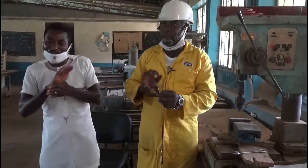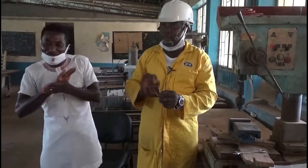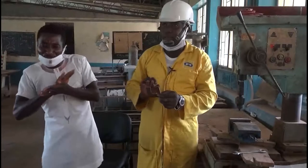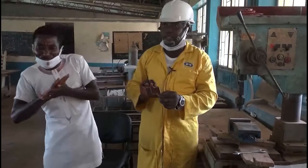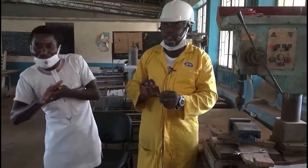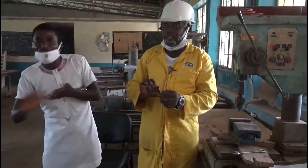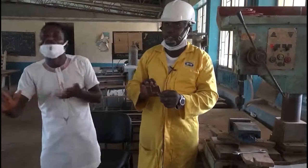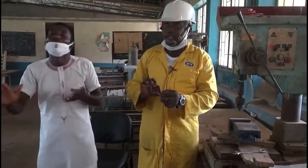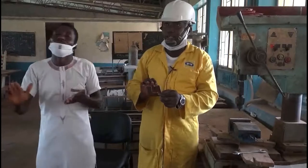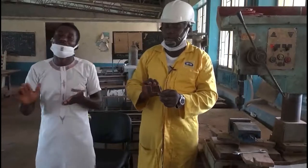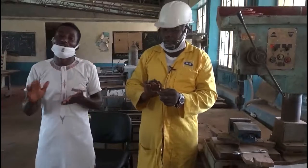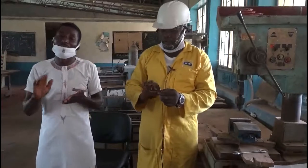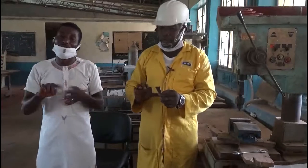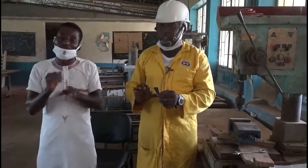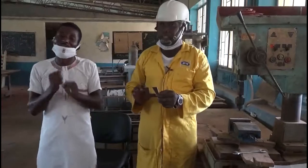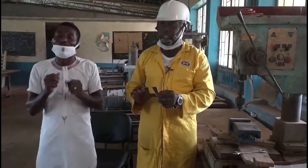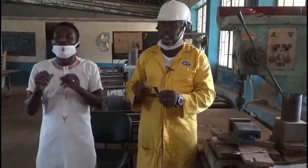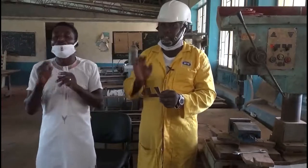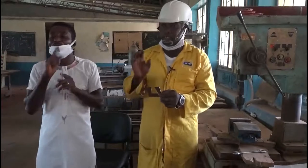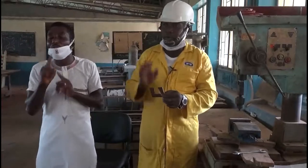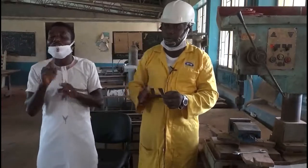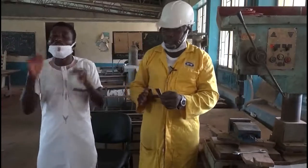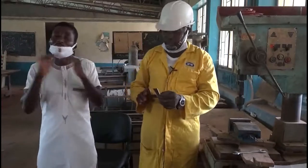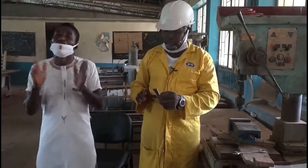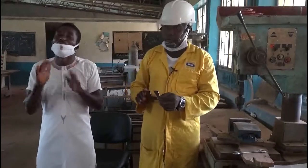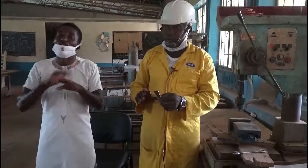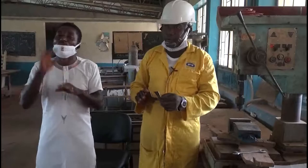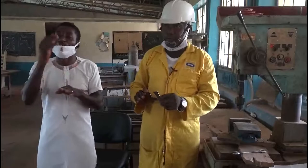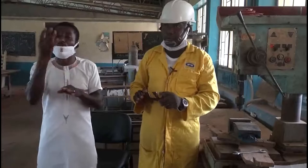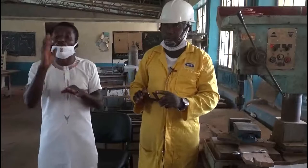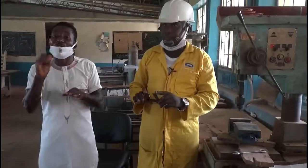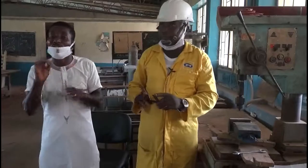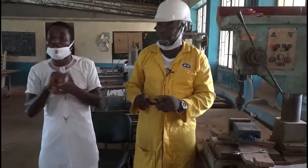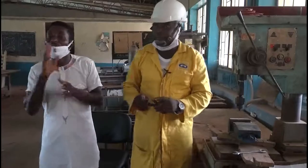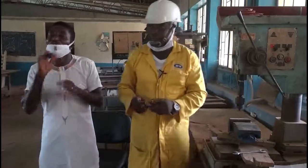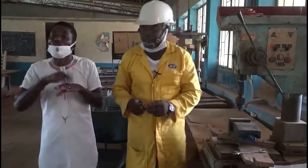desired measurement of 40 that is on the question paper.